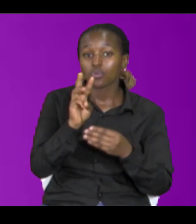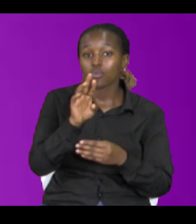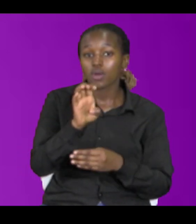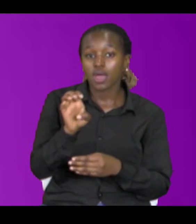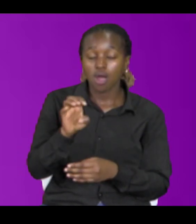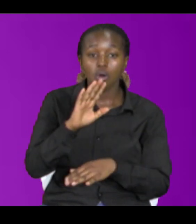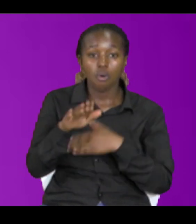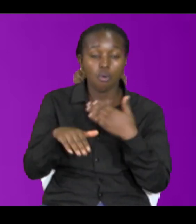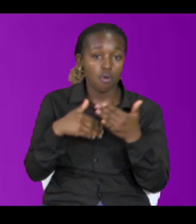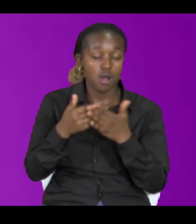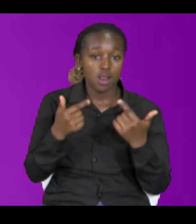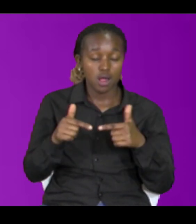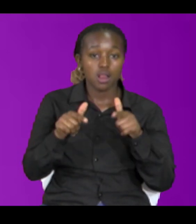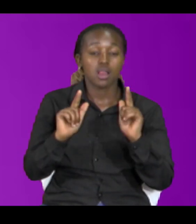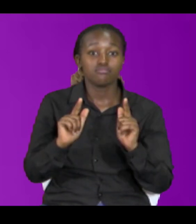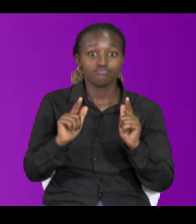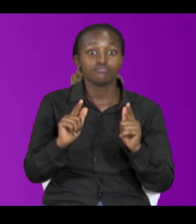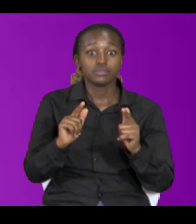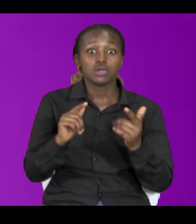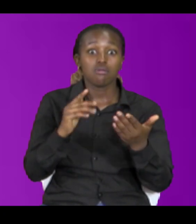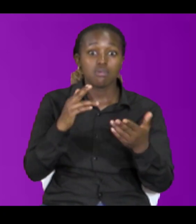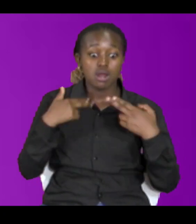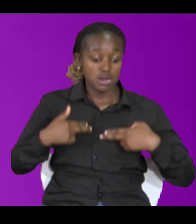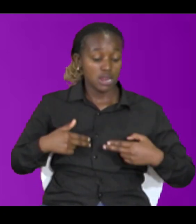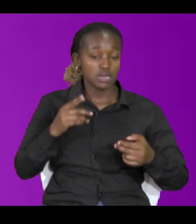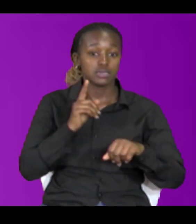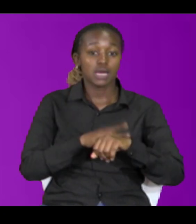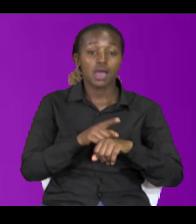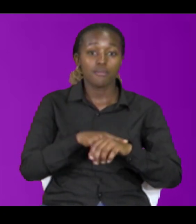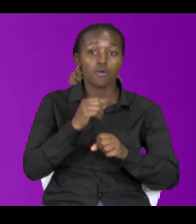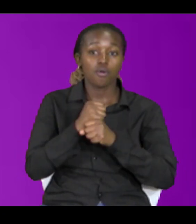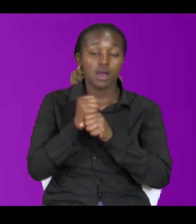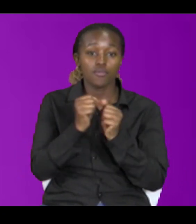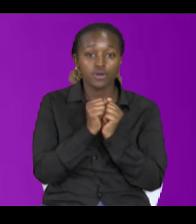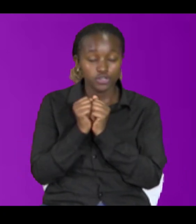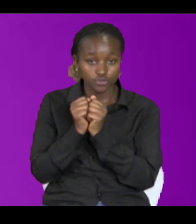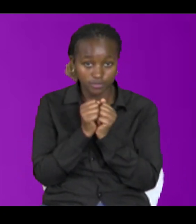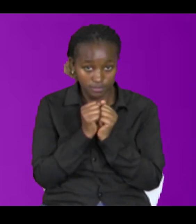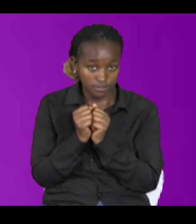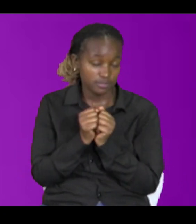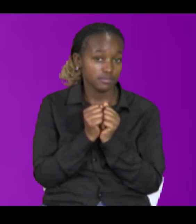allow for real-time collaboration. It doesn't,